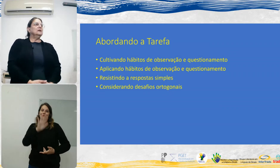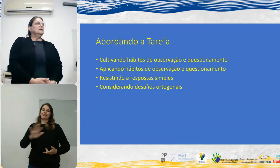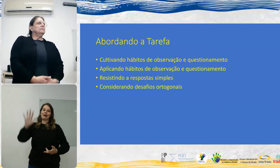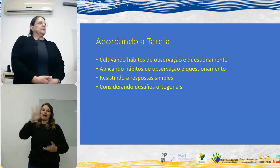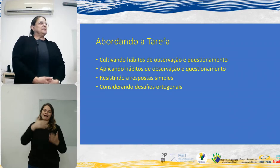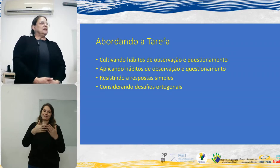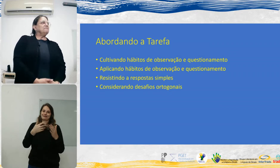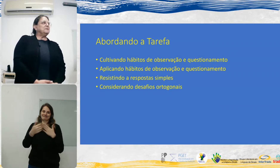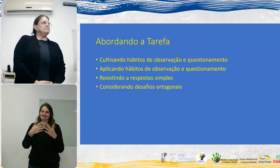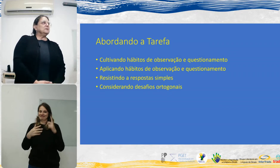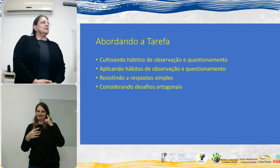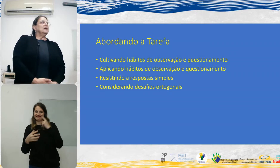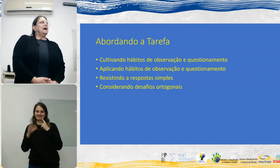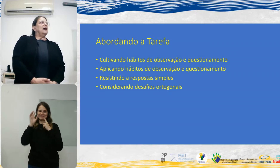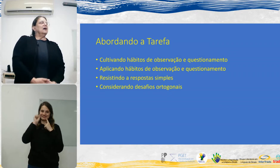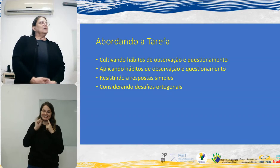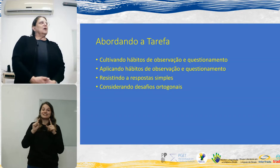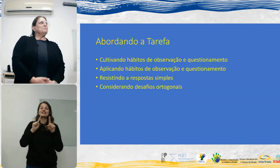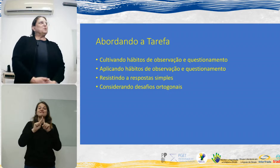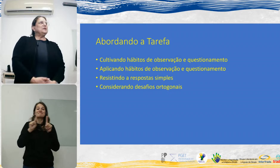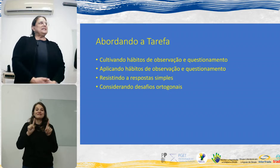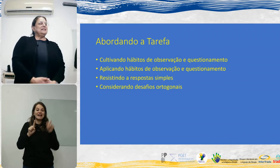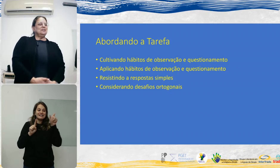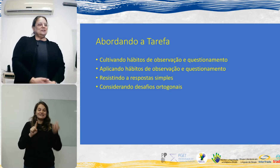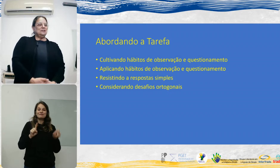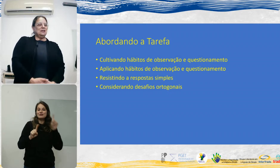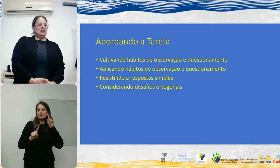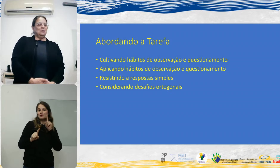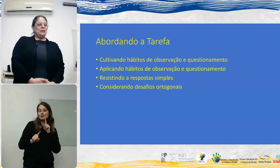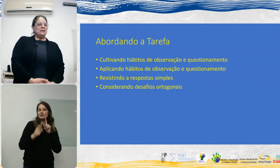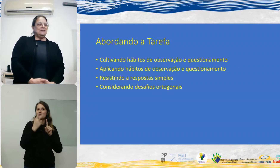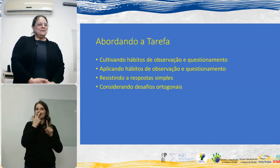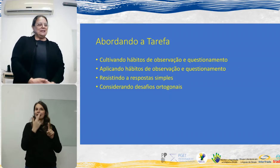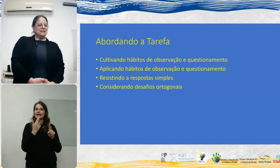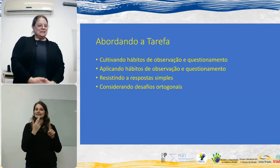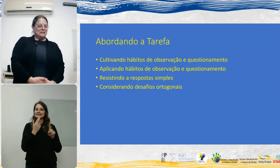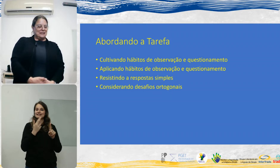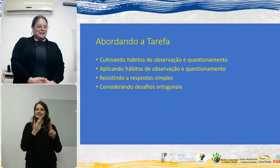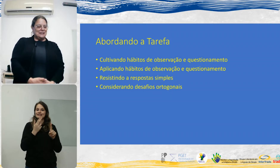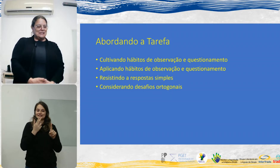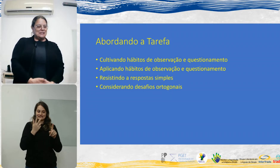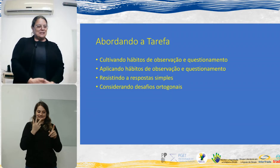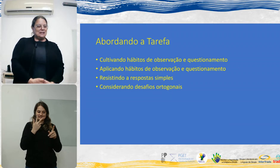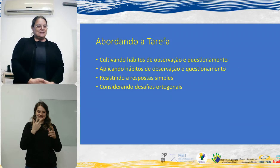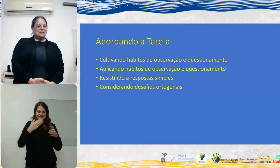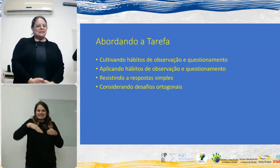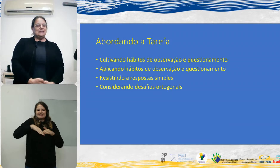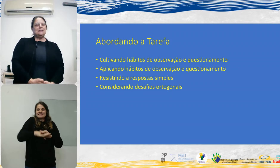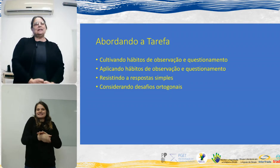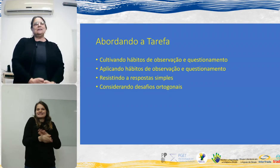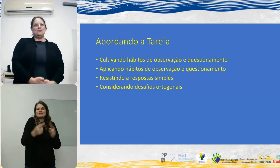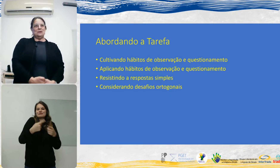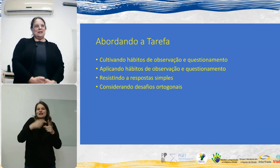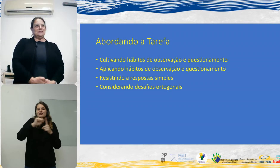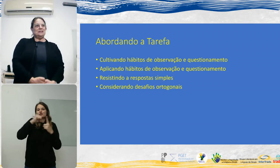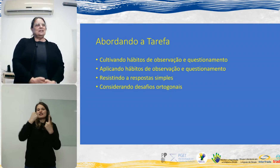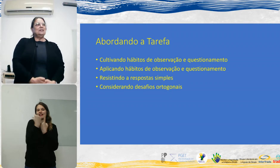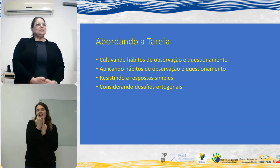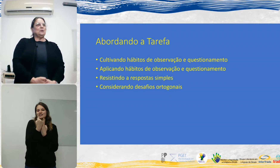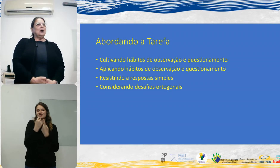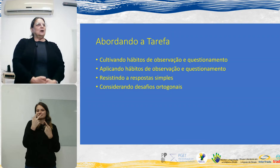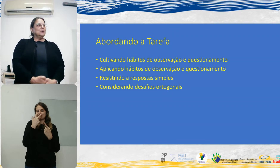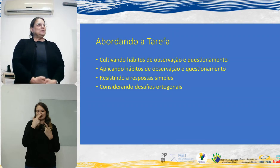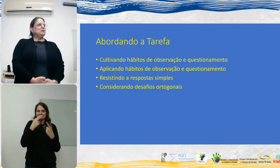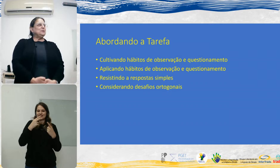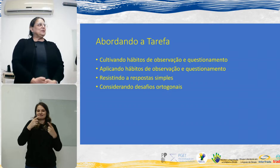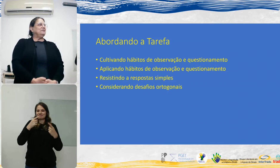people, but deaf people are put in, we live in a society that is not designed for us.